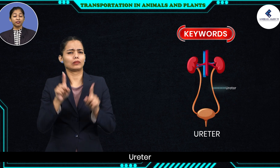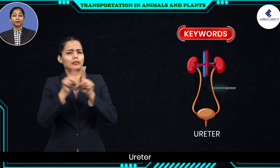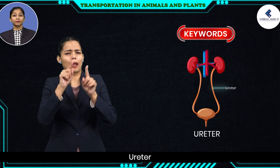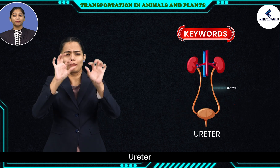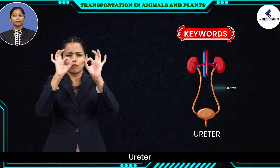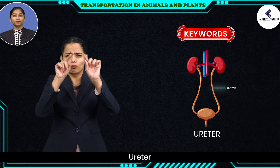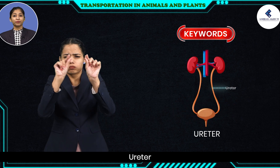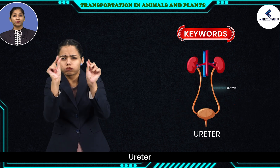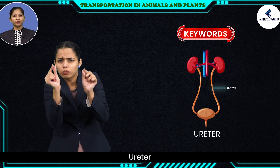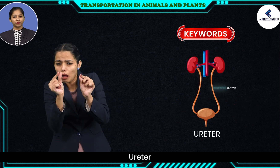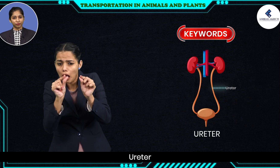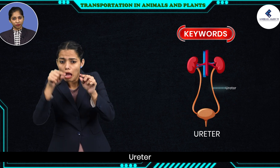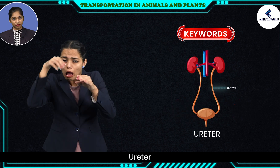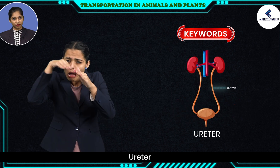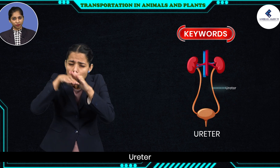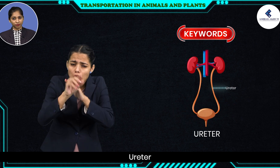ureter,